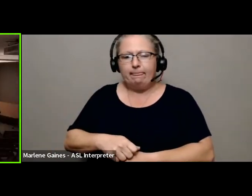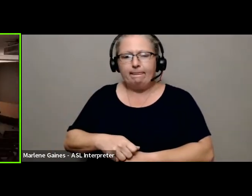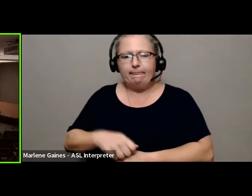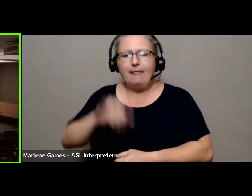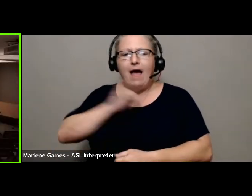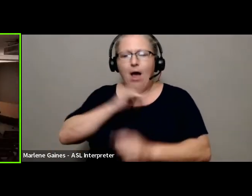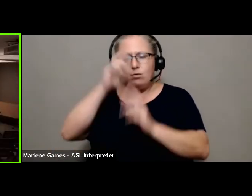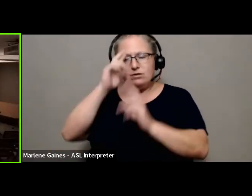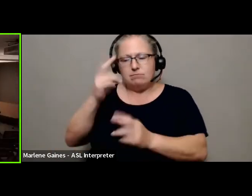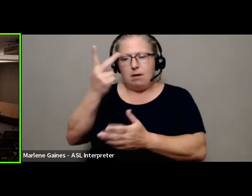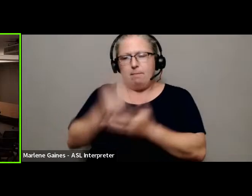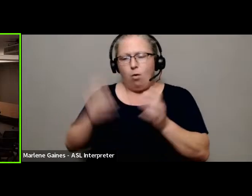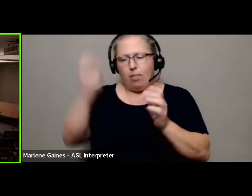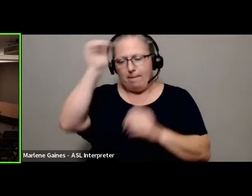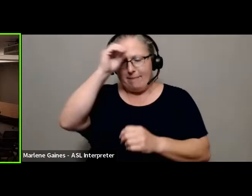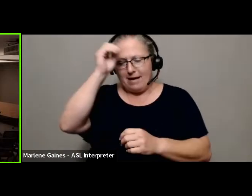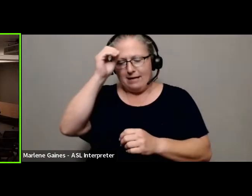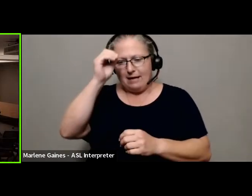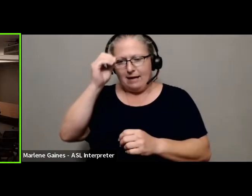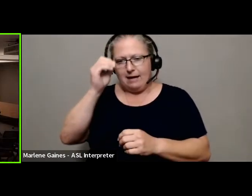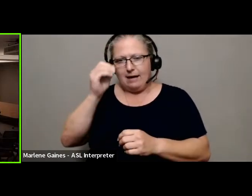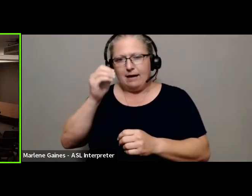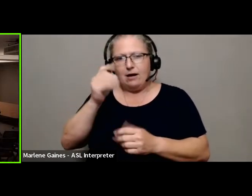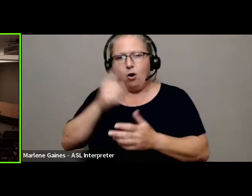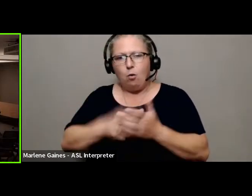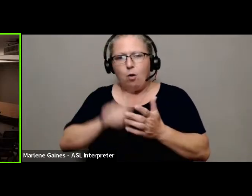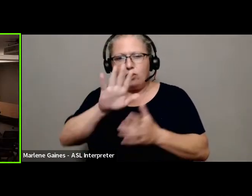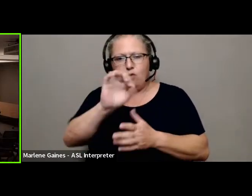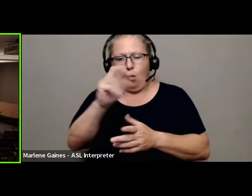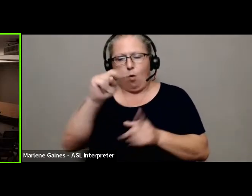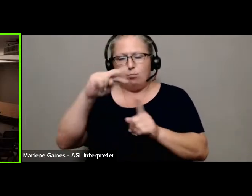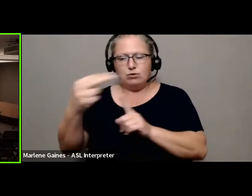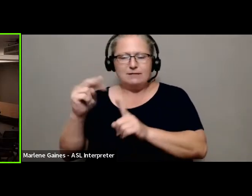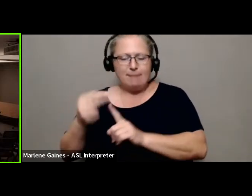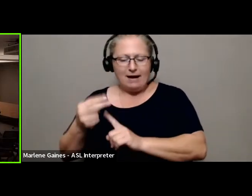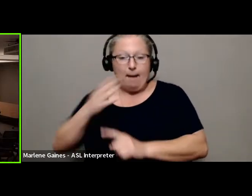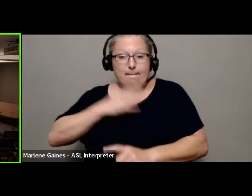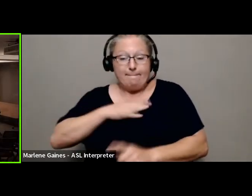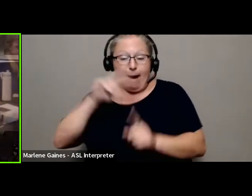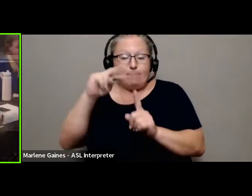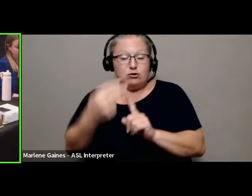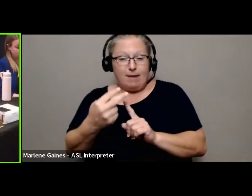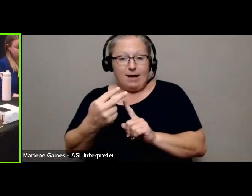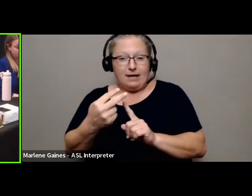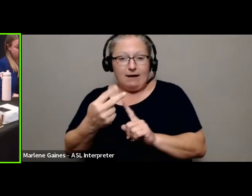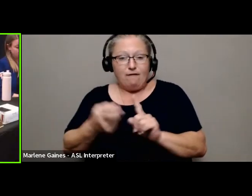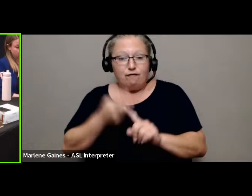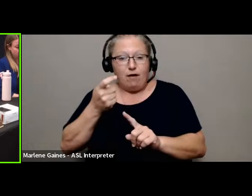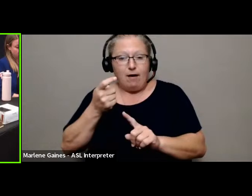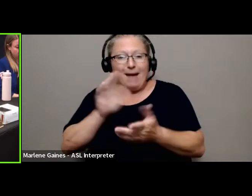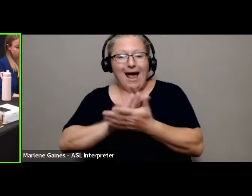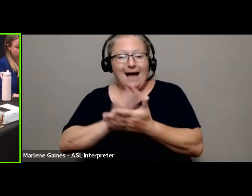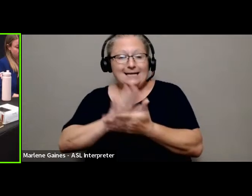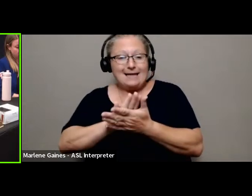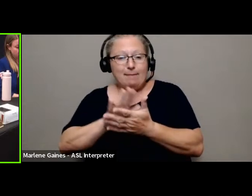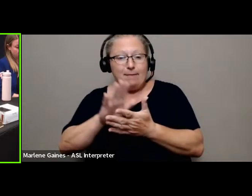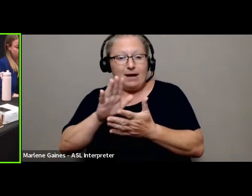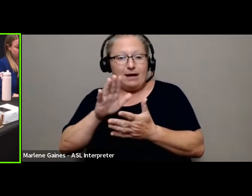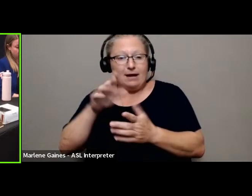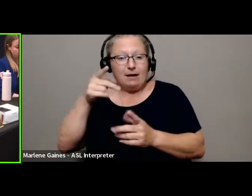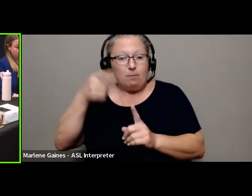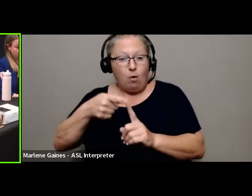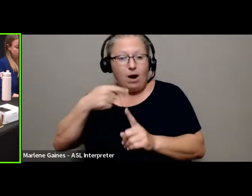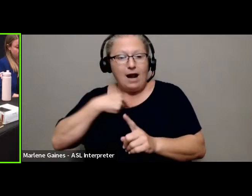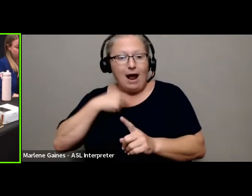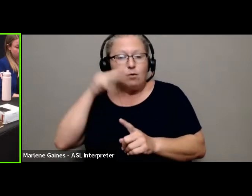I respect both opinions, at least what you're thinking from your own perspectives. My perspective from an academic standpoint is I was looking